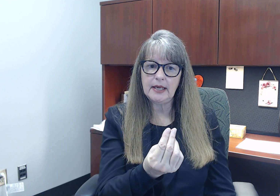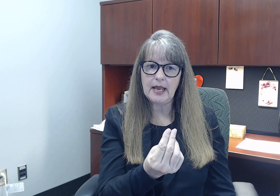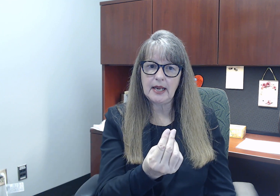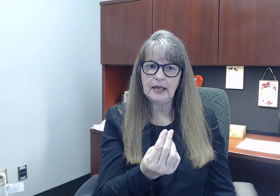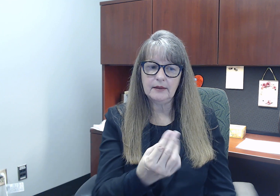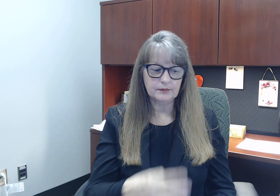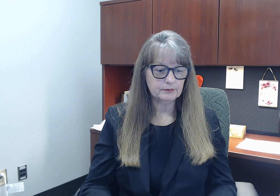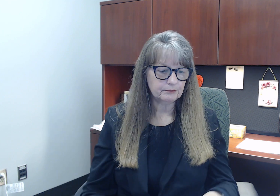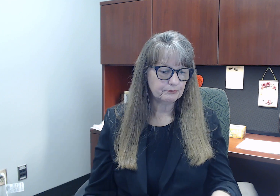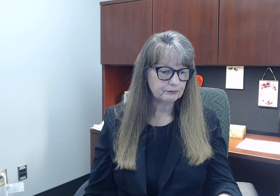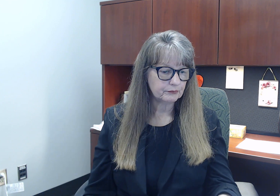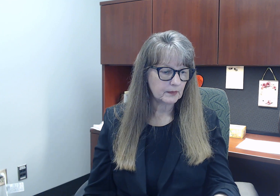Monday.